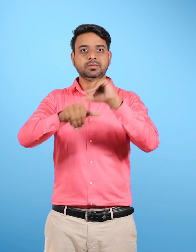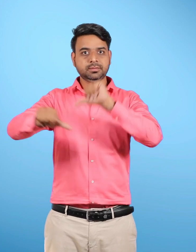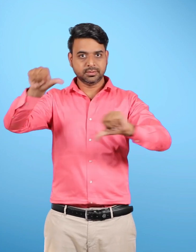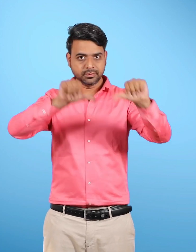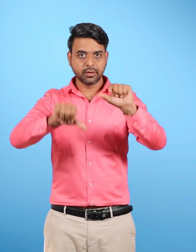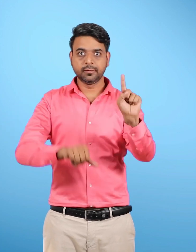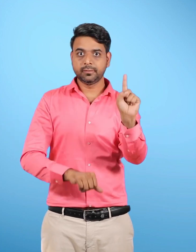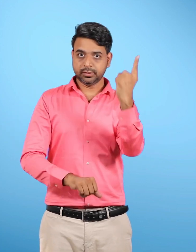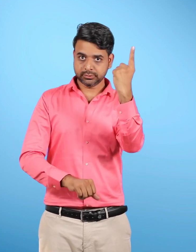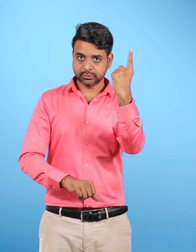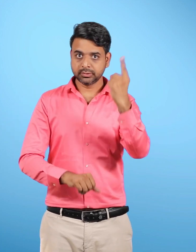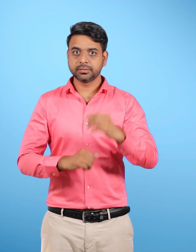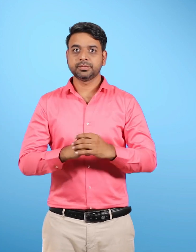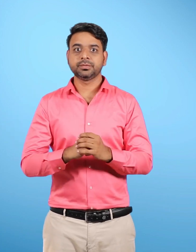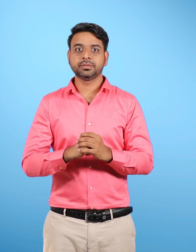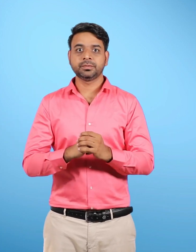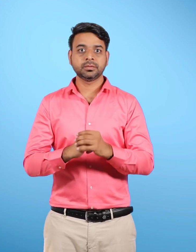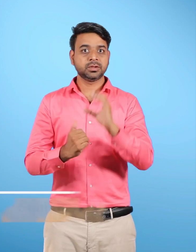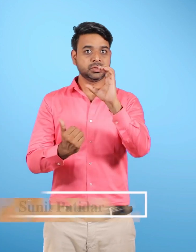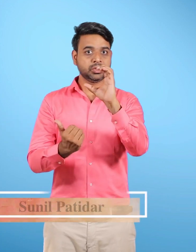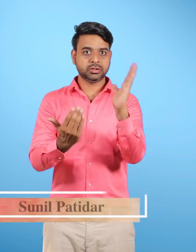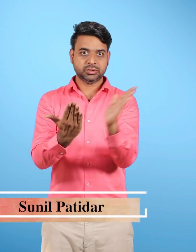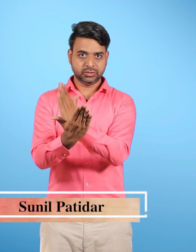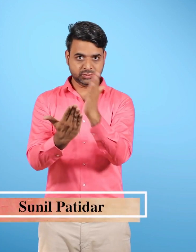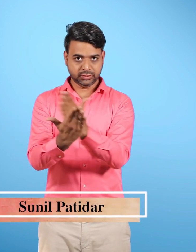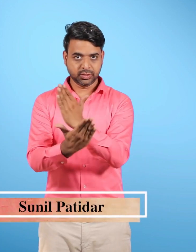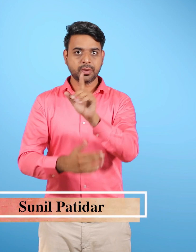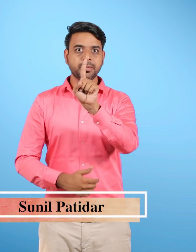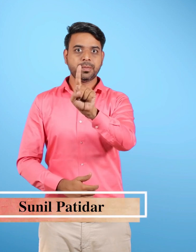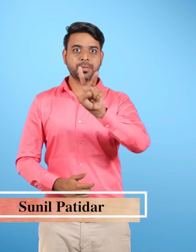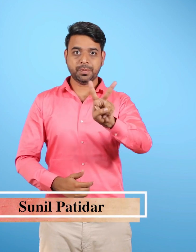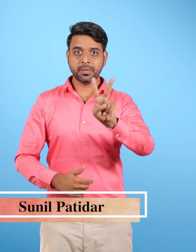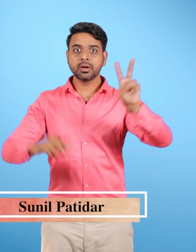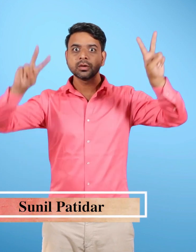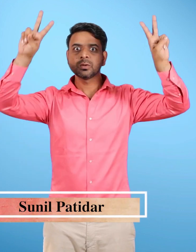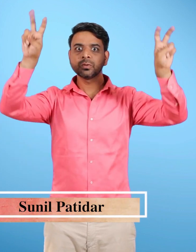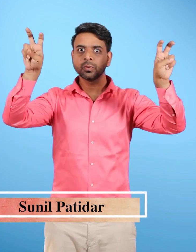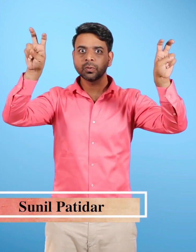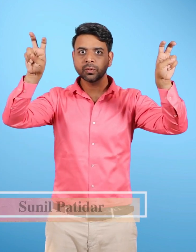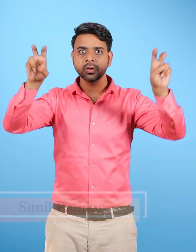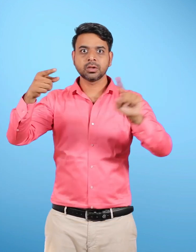Science 1. This is the lesson 12.